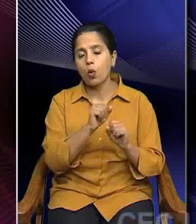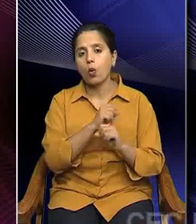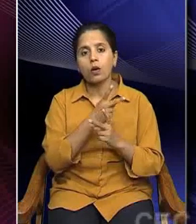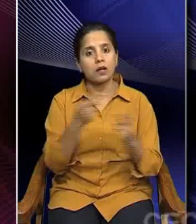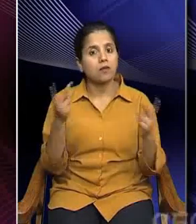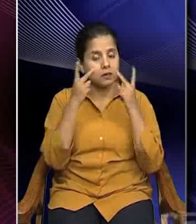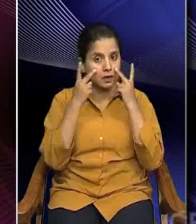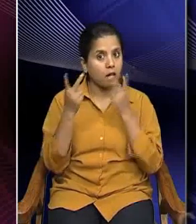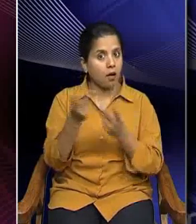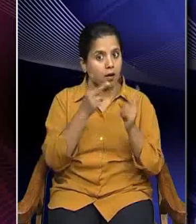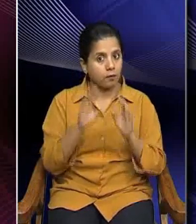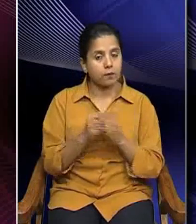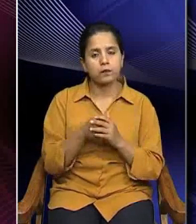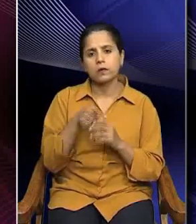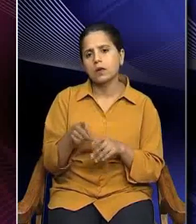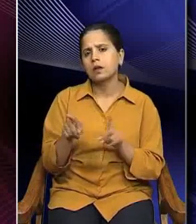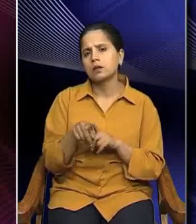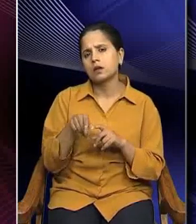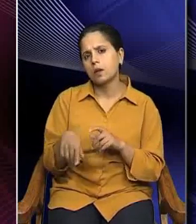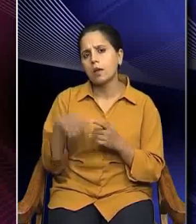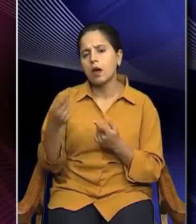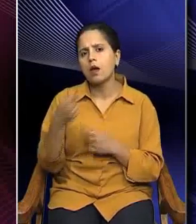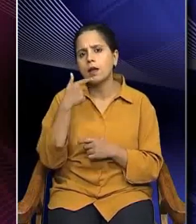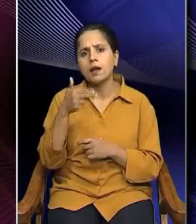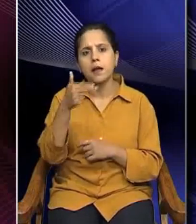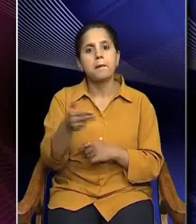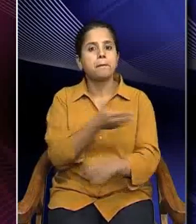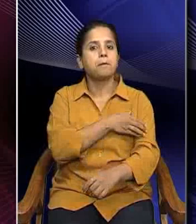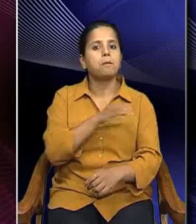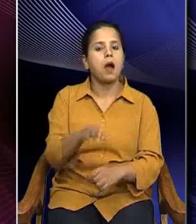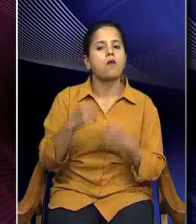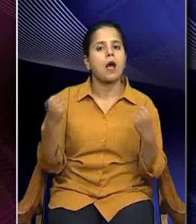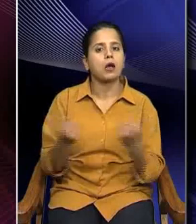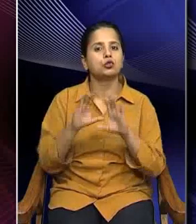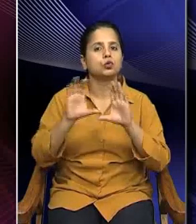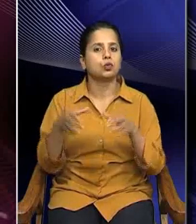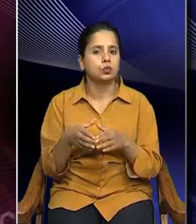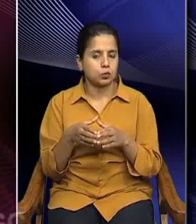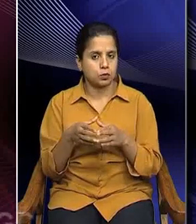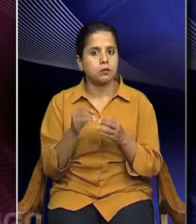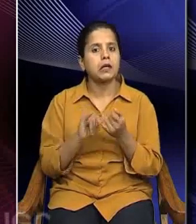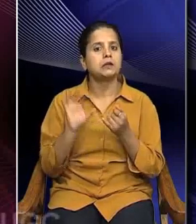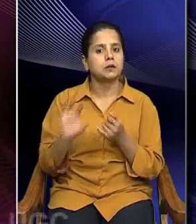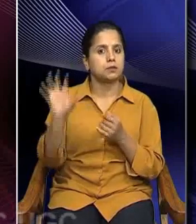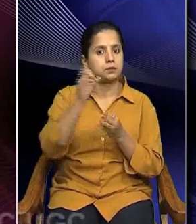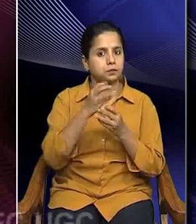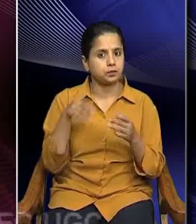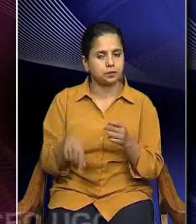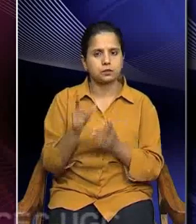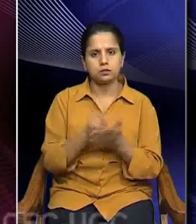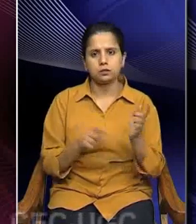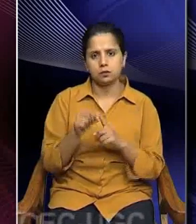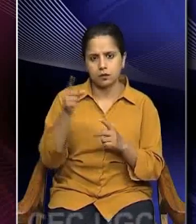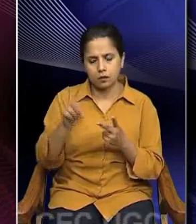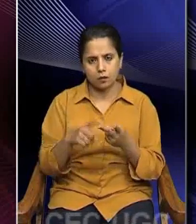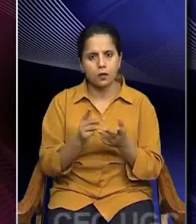nation, states such as the so-called empowered action group states in the part of Uttar Pradesh,